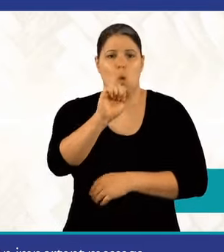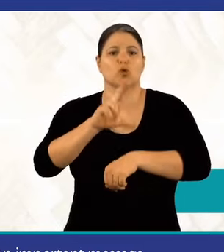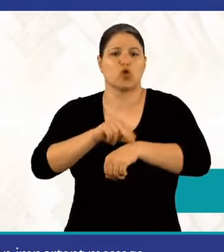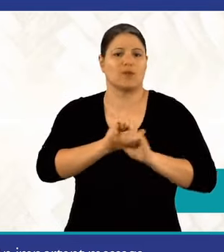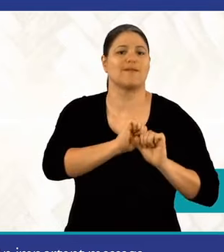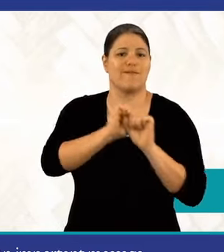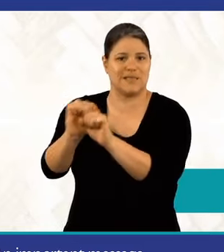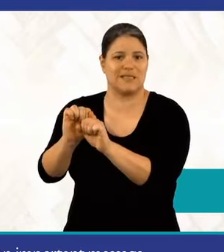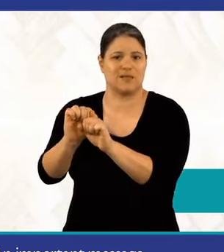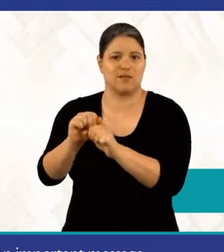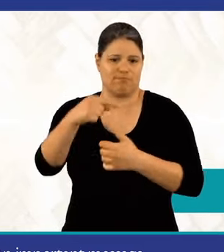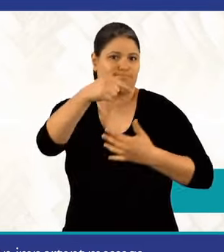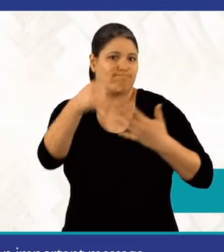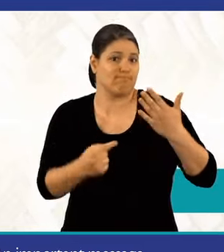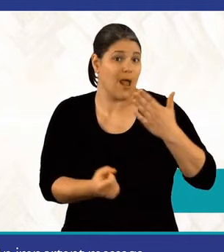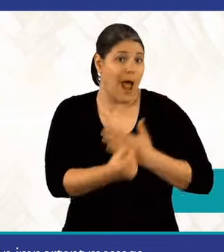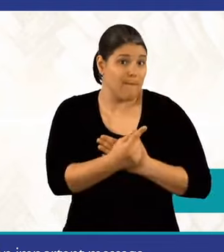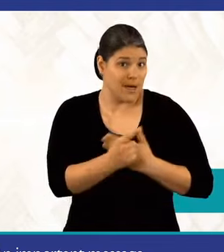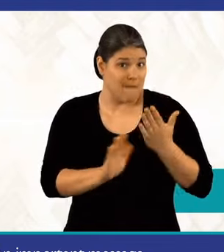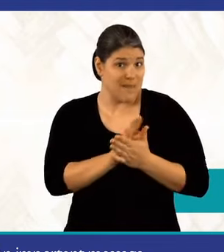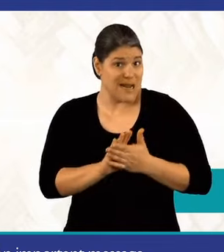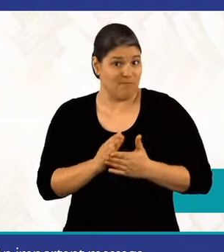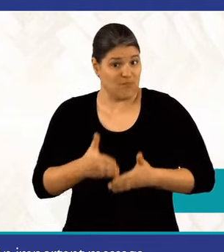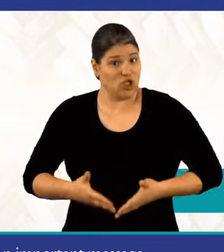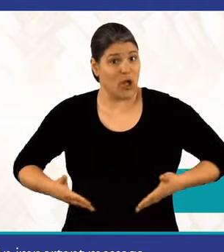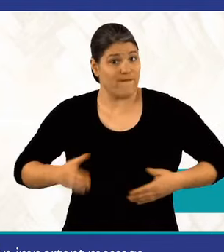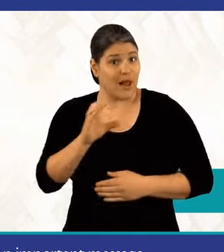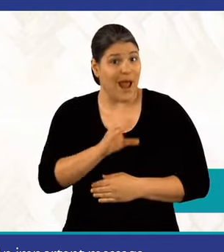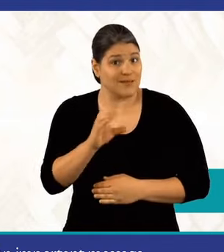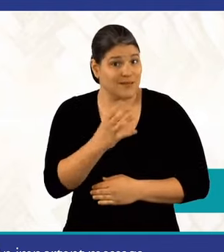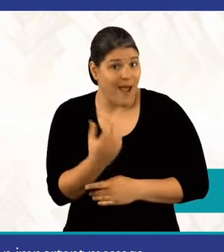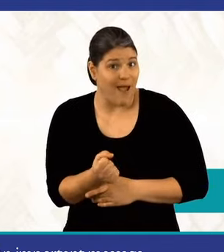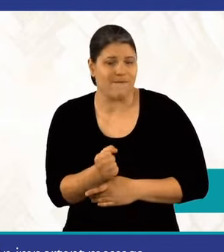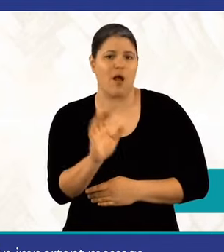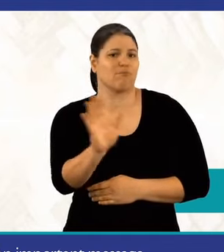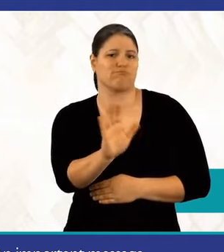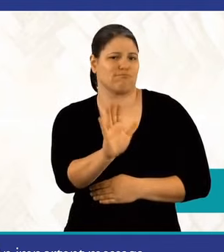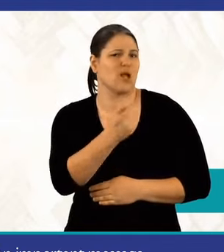These symptoms can happen for several reasons and rarely mean that you have cervical cancer.